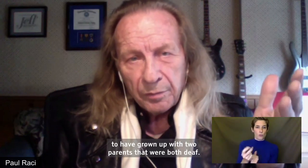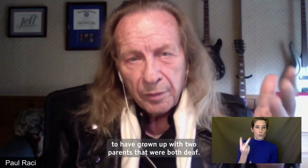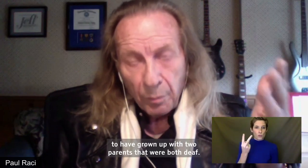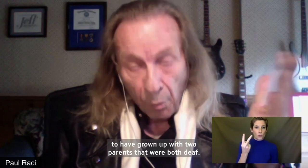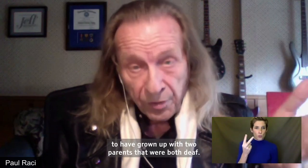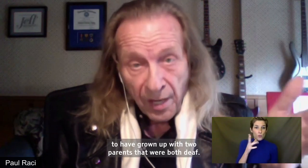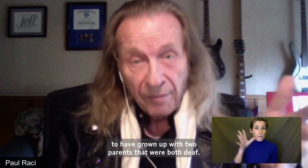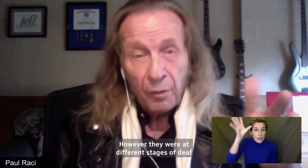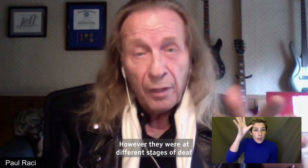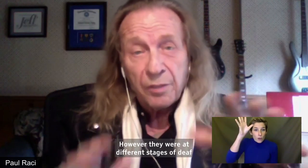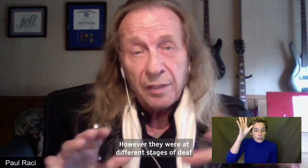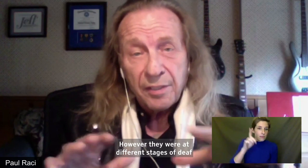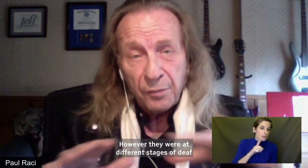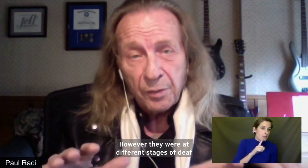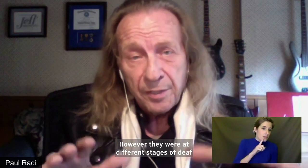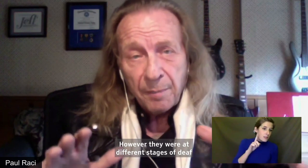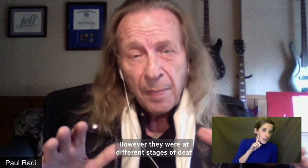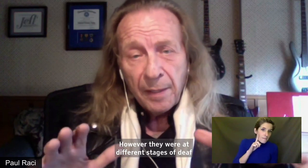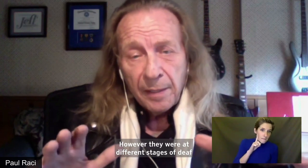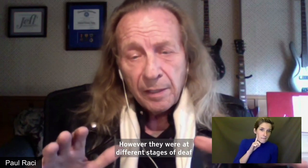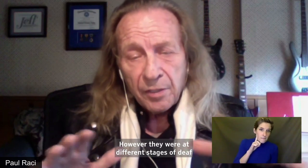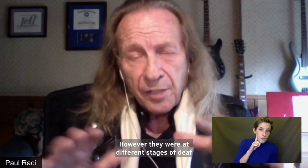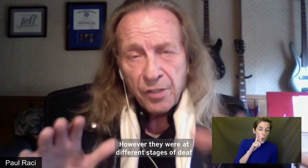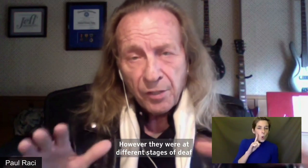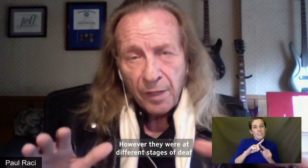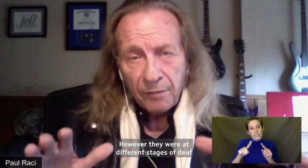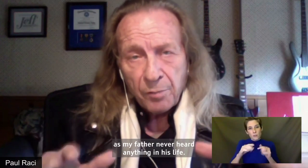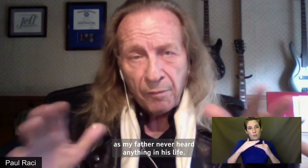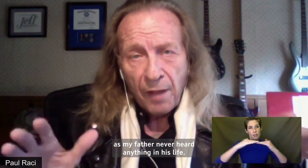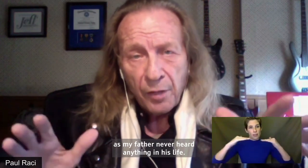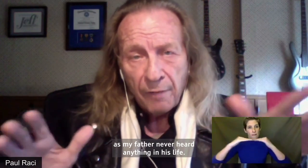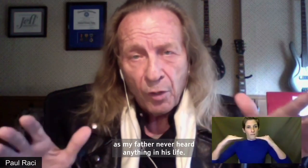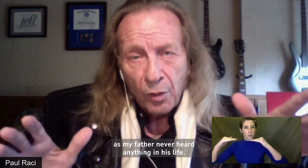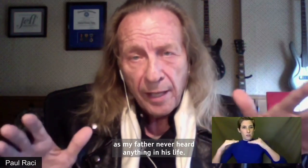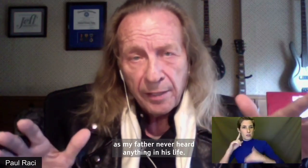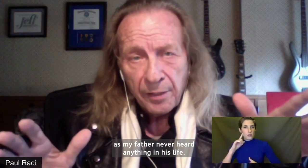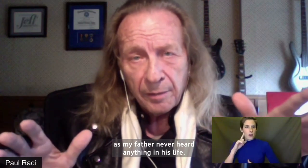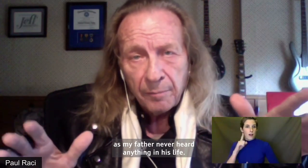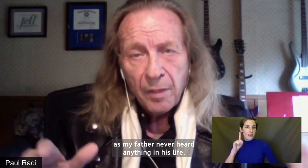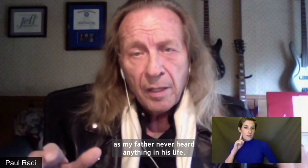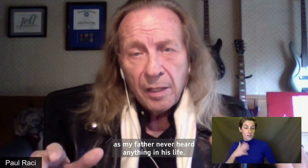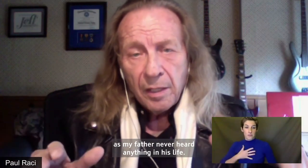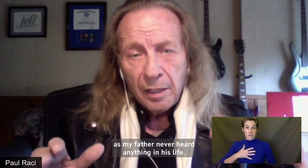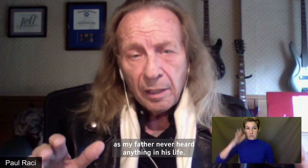were, they were both deaf. However, they were different stages of deafness. My father never heard anything